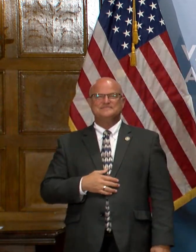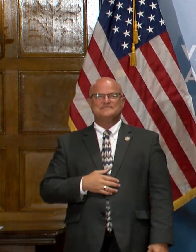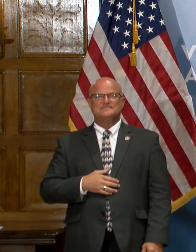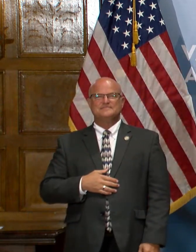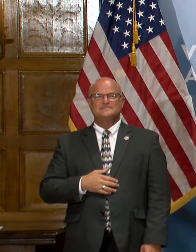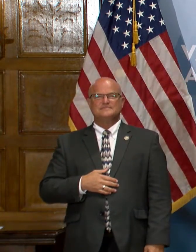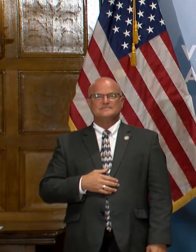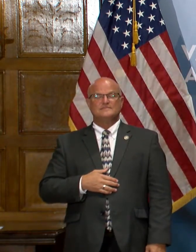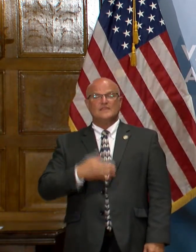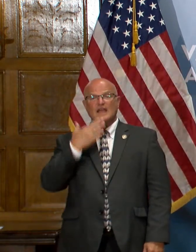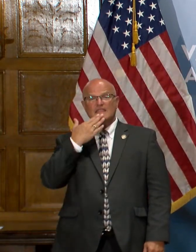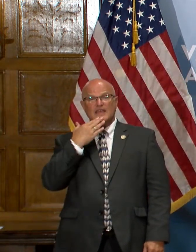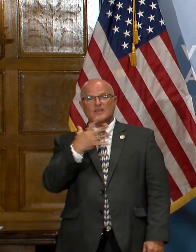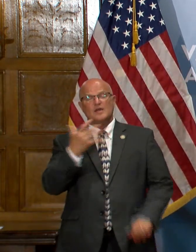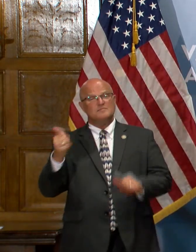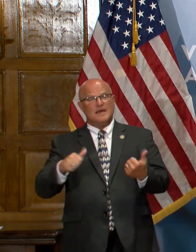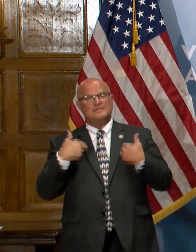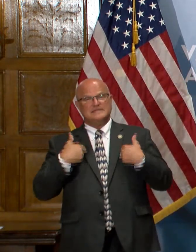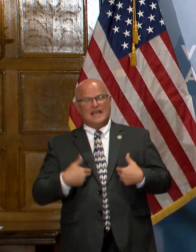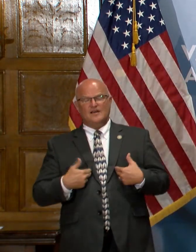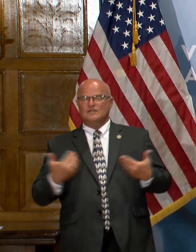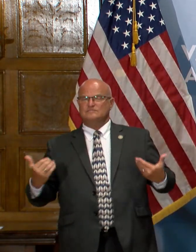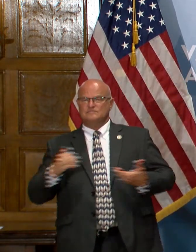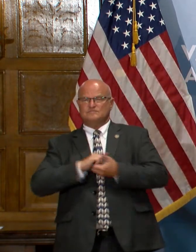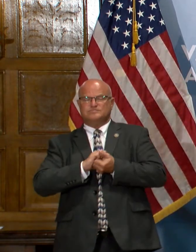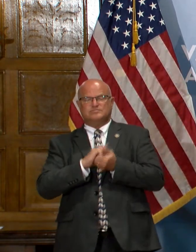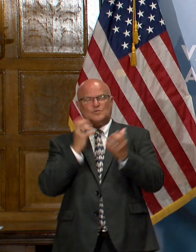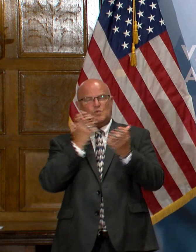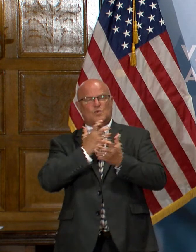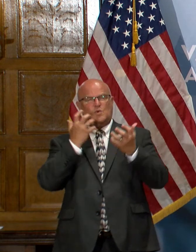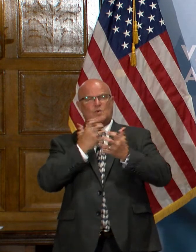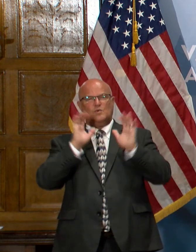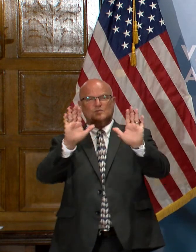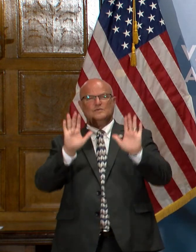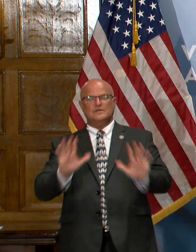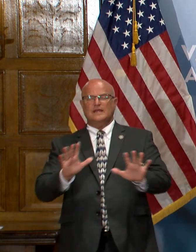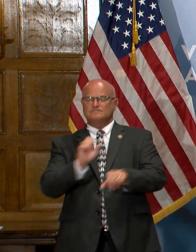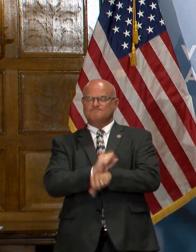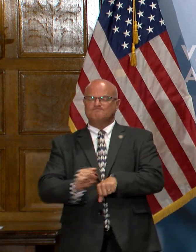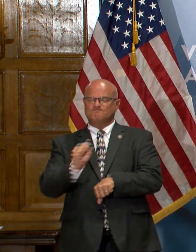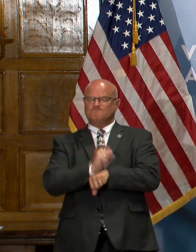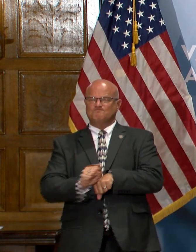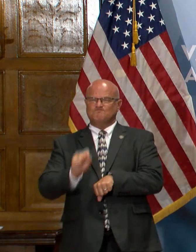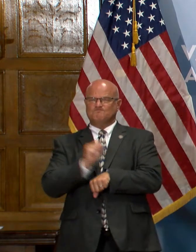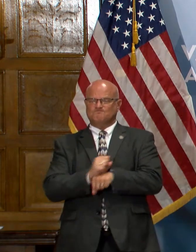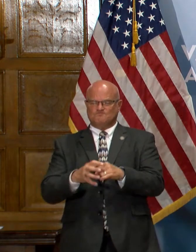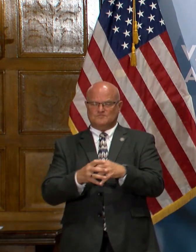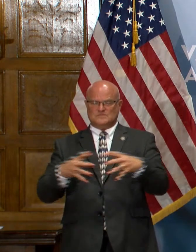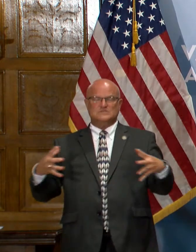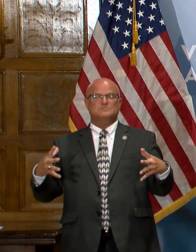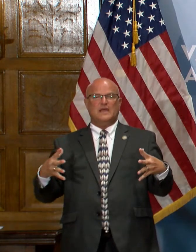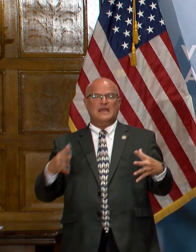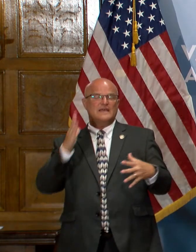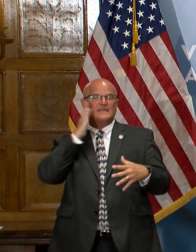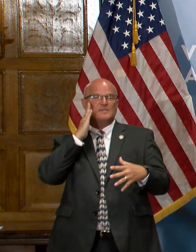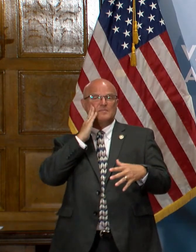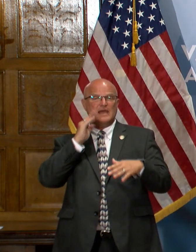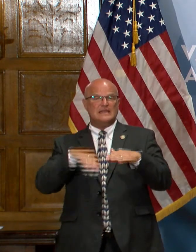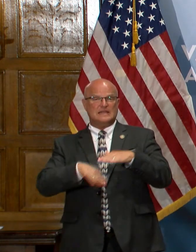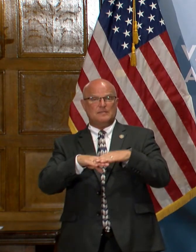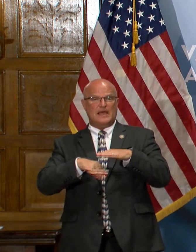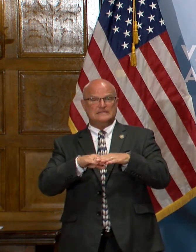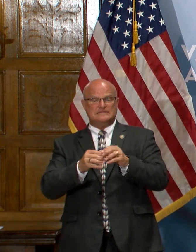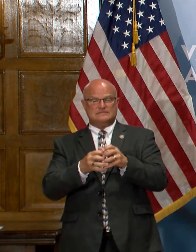And I want to thank you and Baptist Health for being great partners and for diligently working to expand your bed